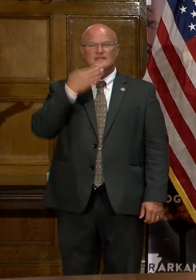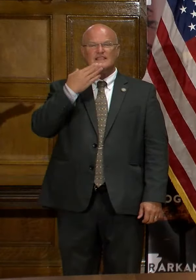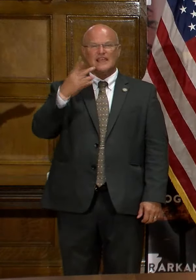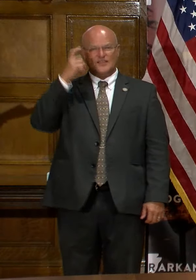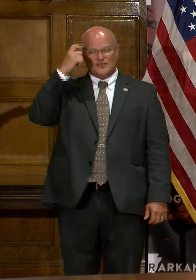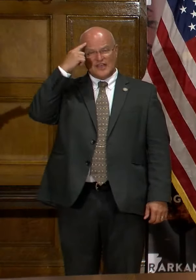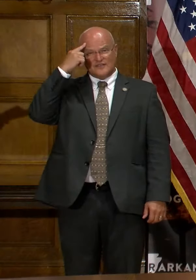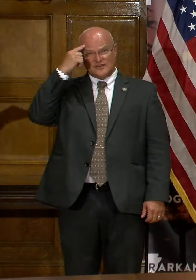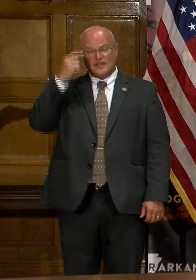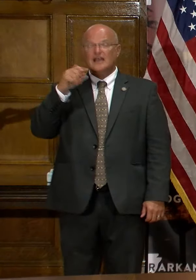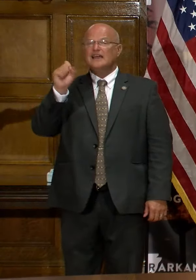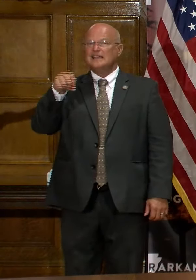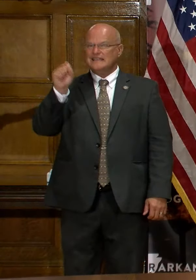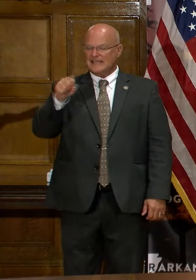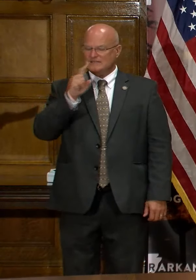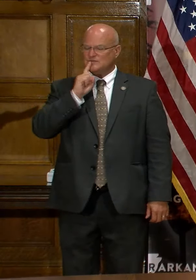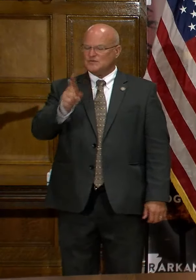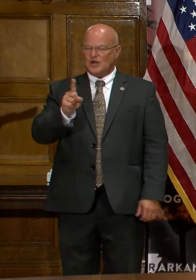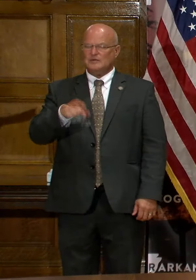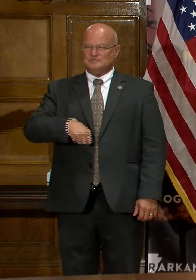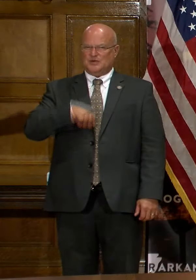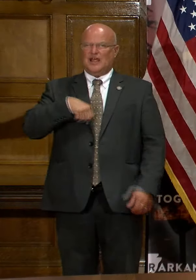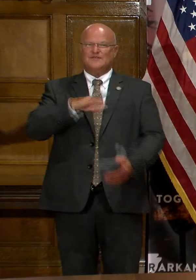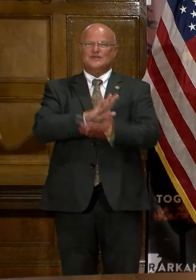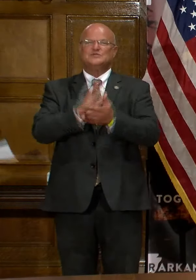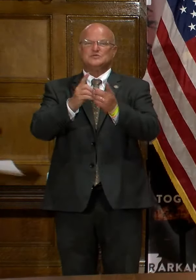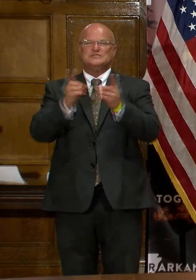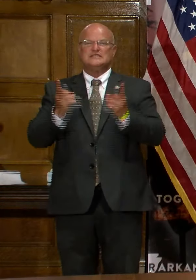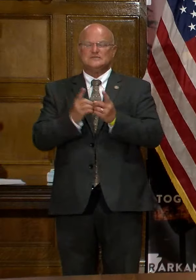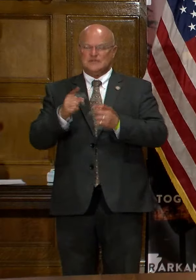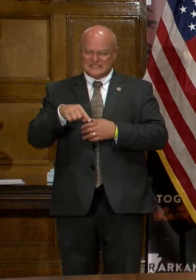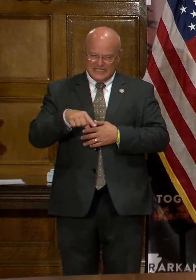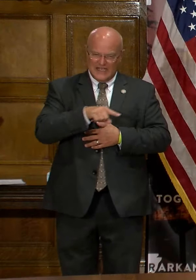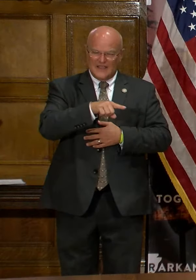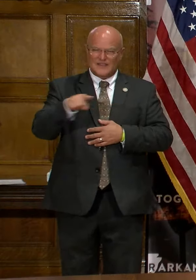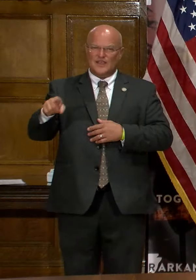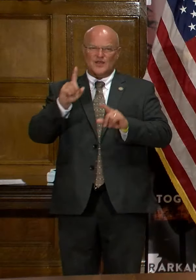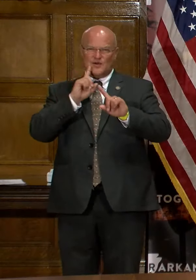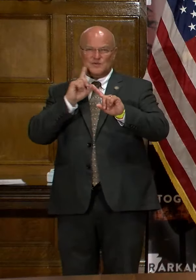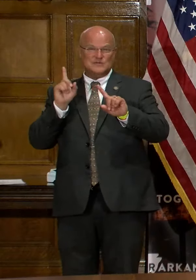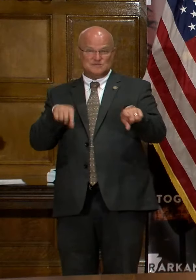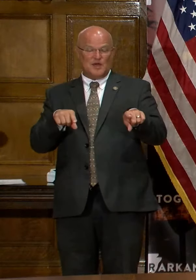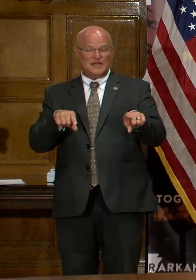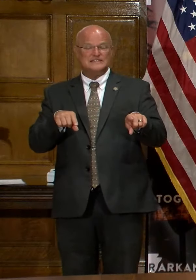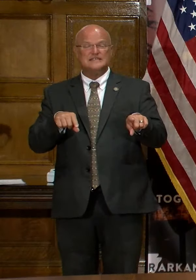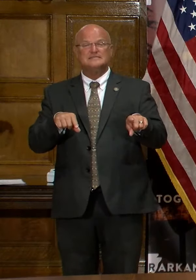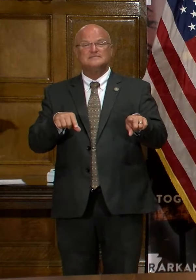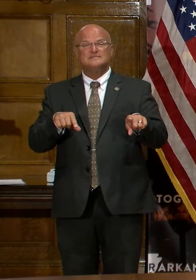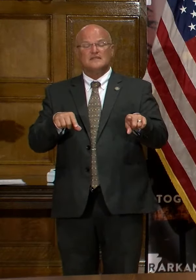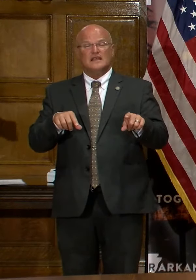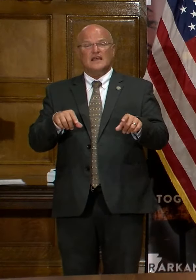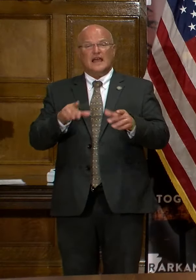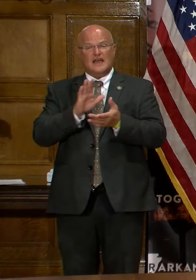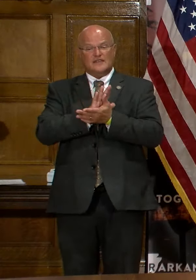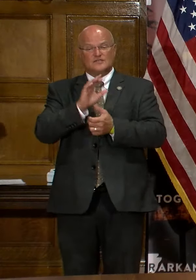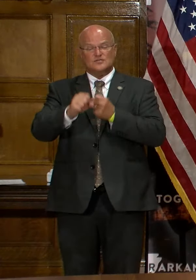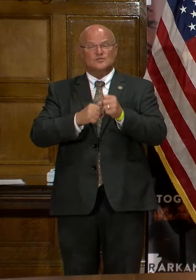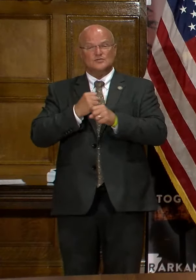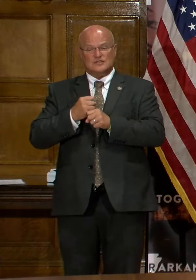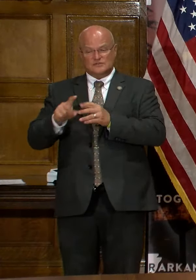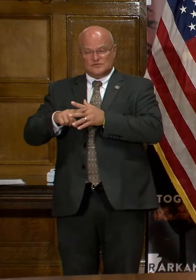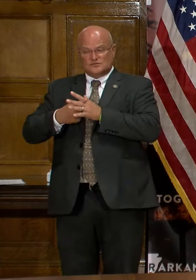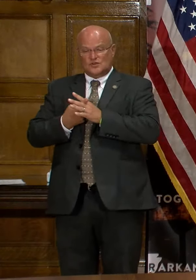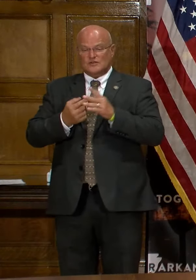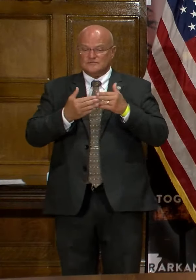Thank you, Governor. And yes, we are proud of our school districts and how they are responding as the school year